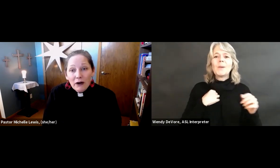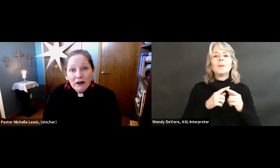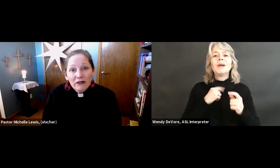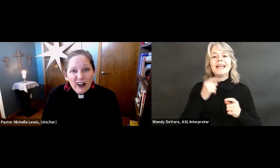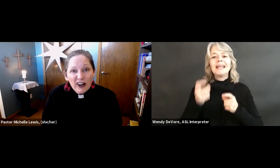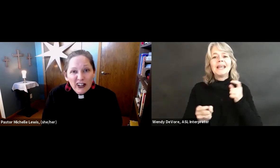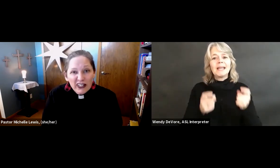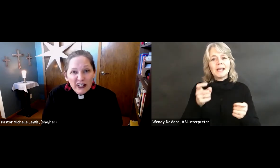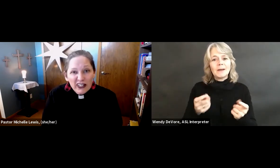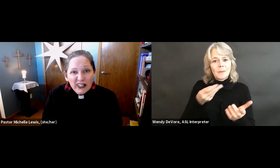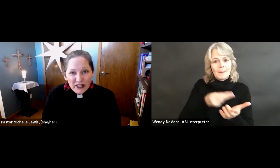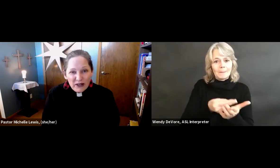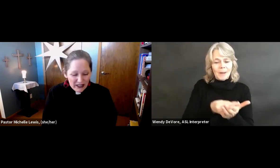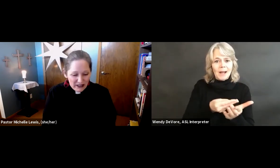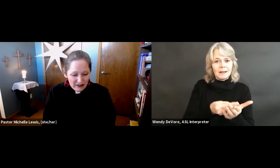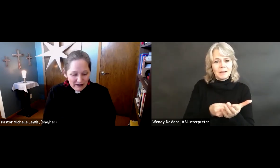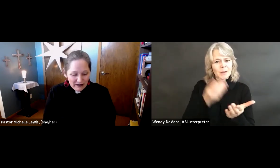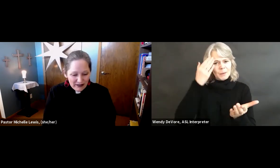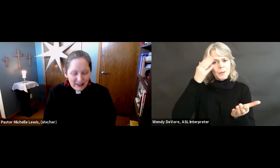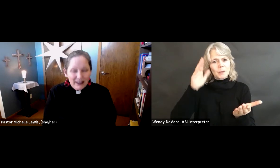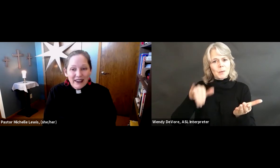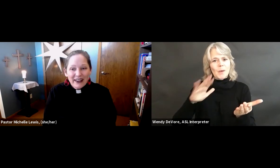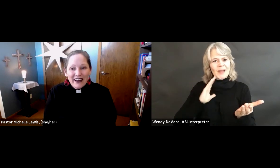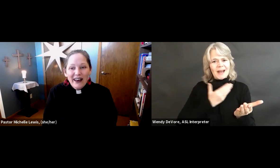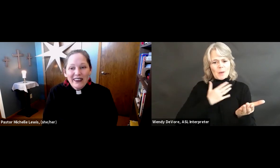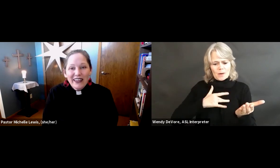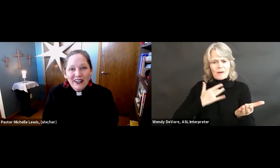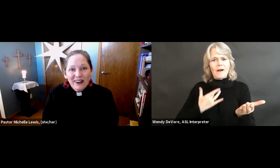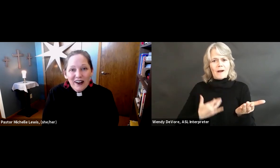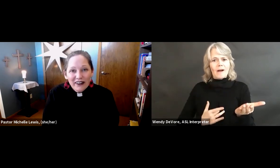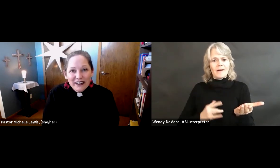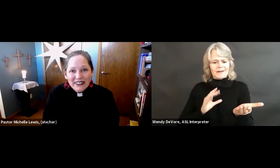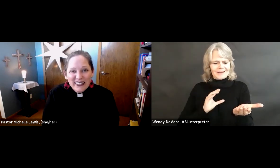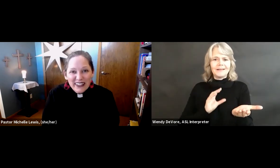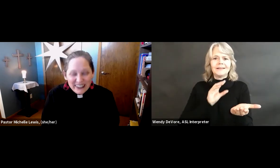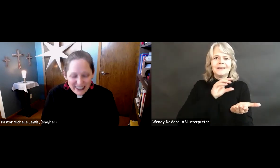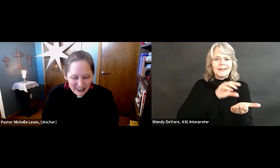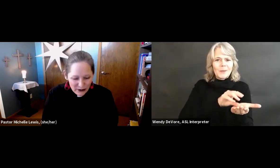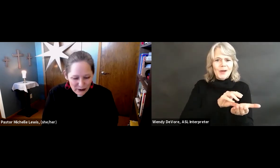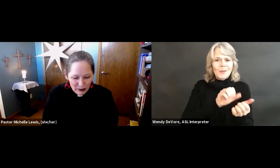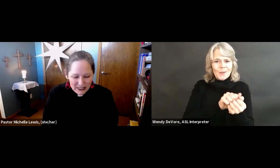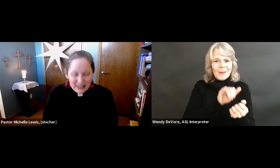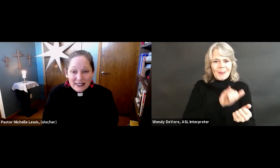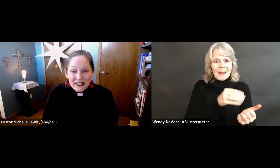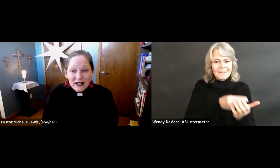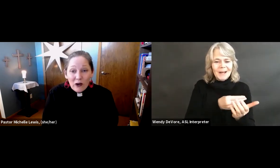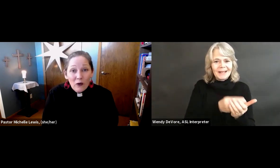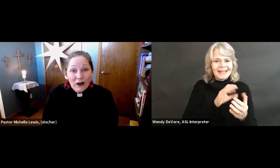of our heart goes along with it. And then our heart is connected to those places where our